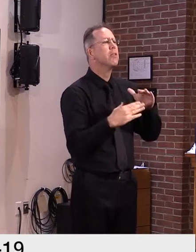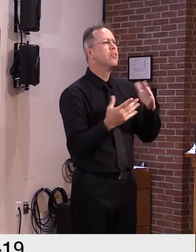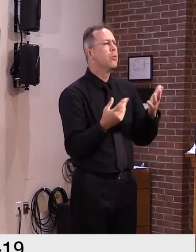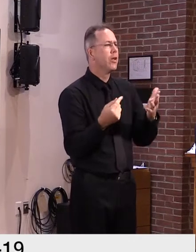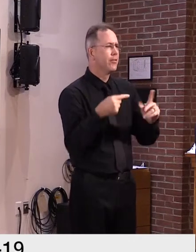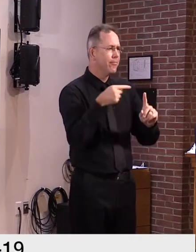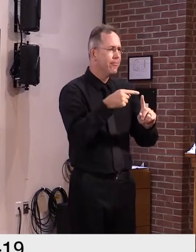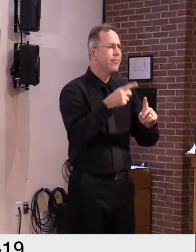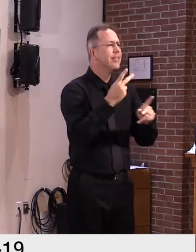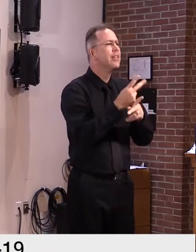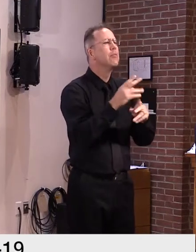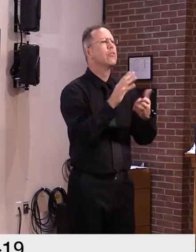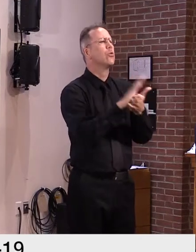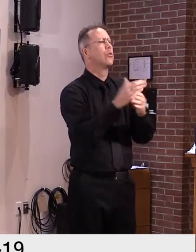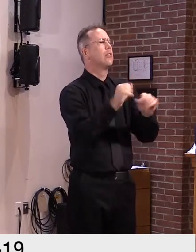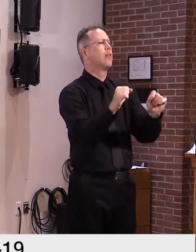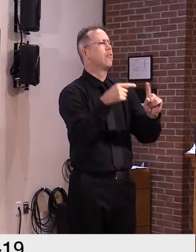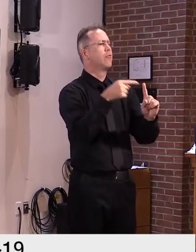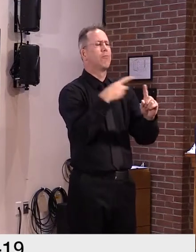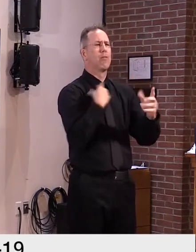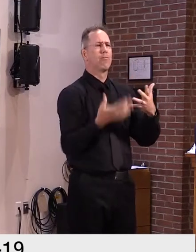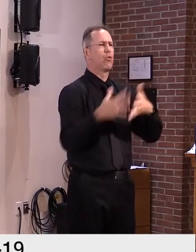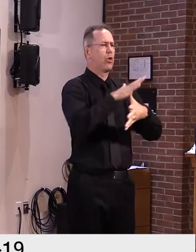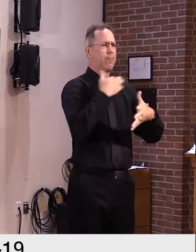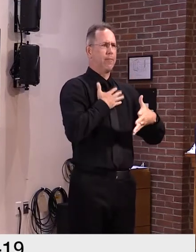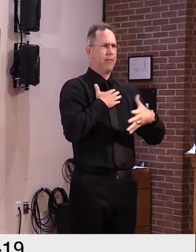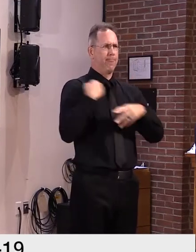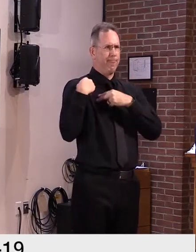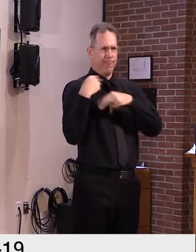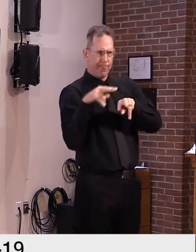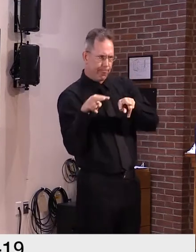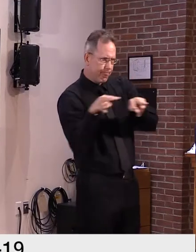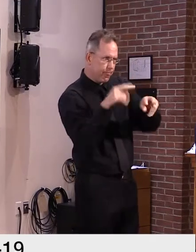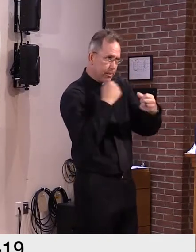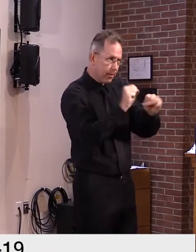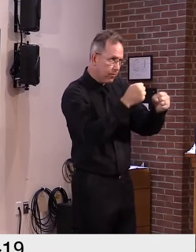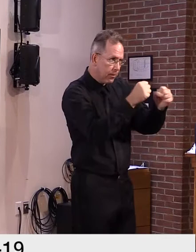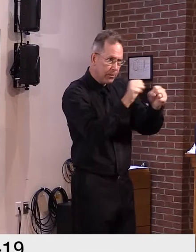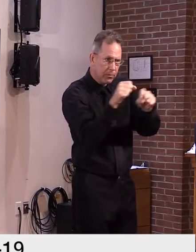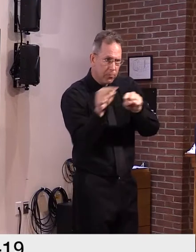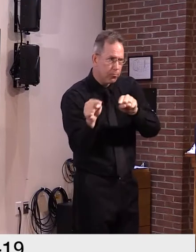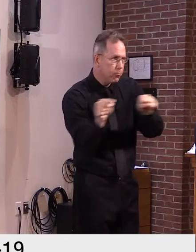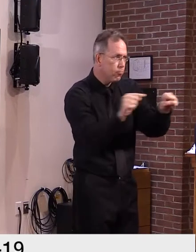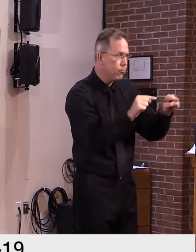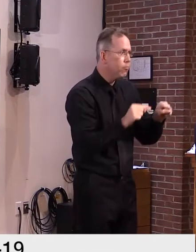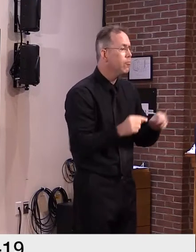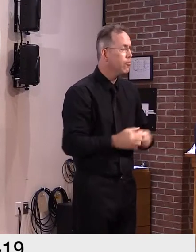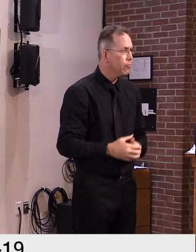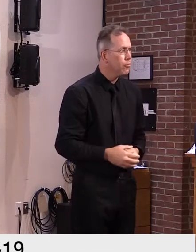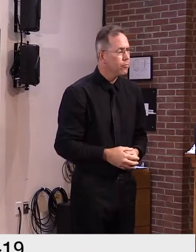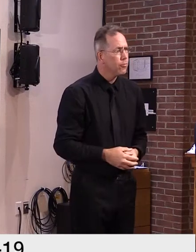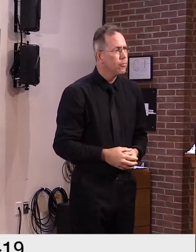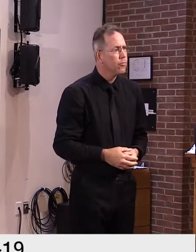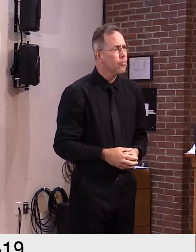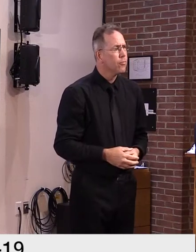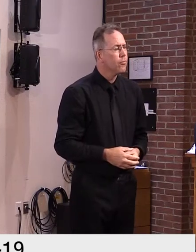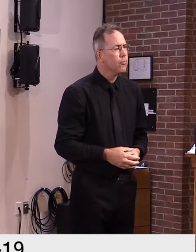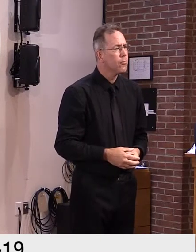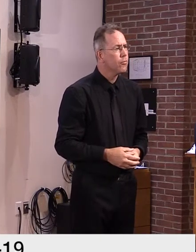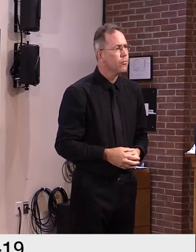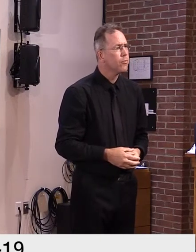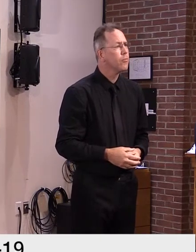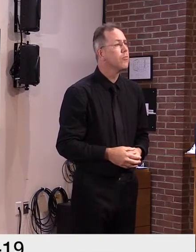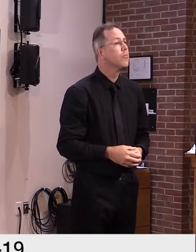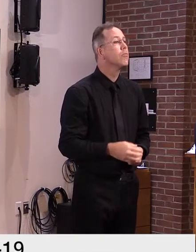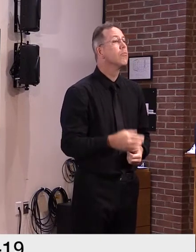that requires continuous attention to those details. But many now are pivoting, as we see it, with more in-person instruction, but